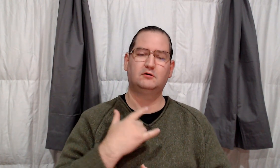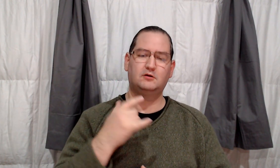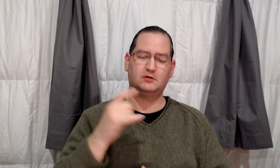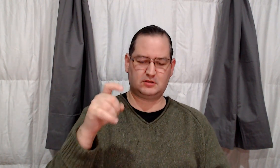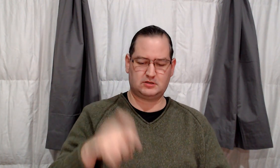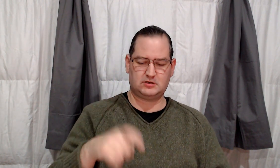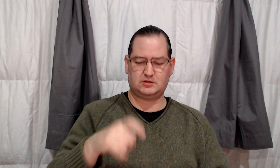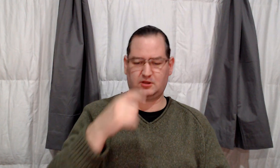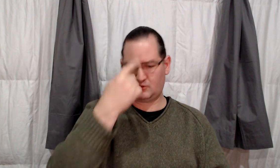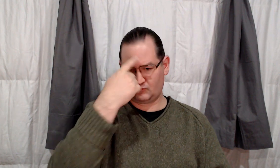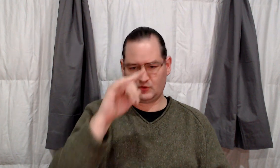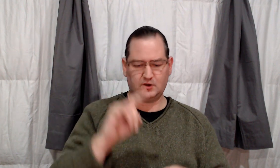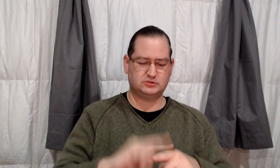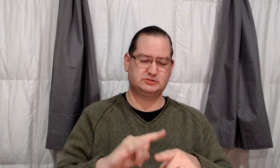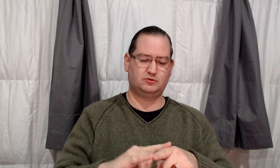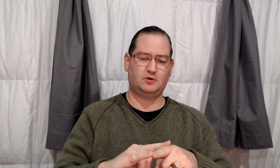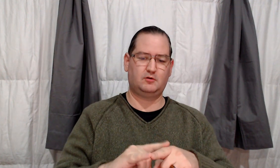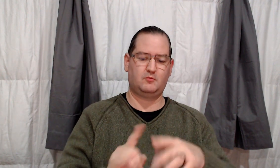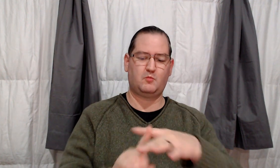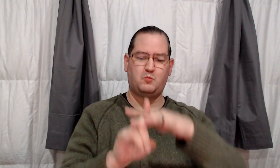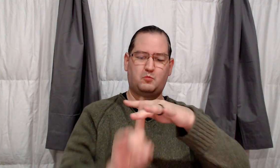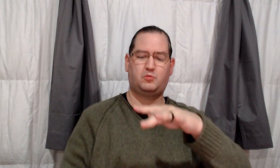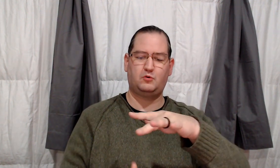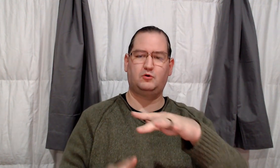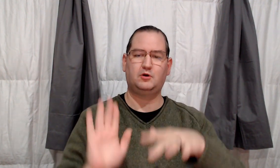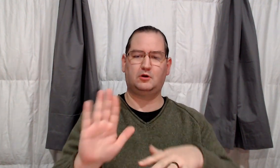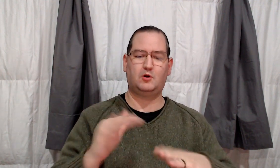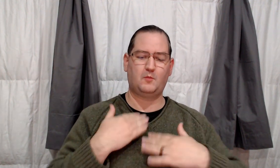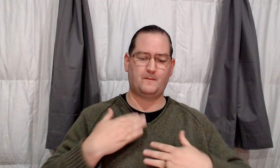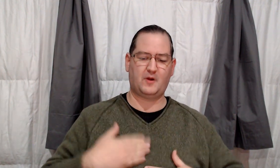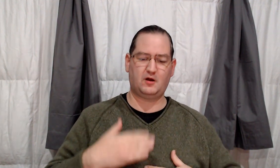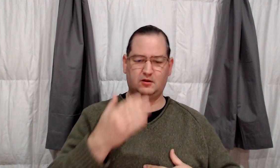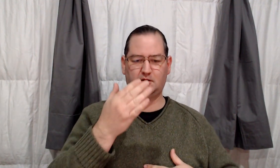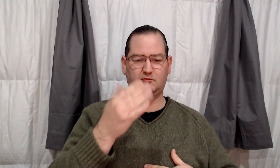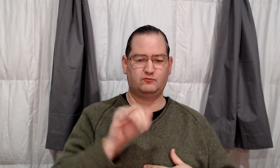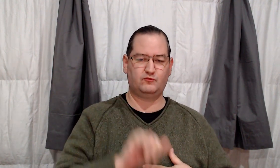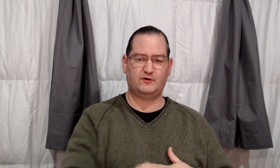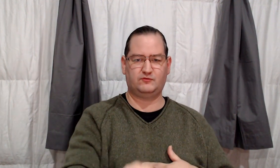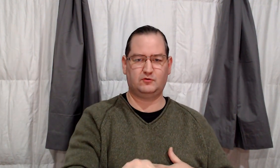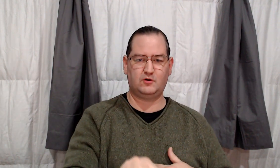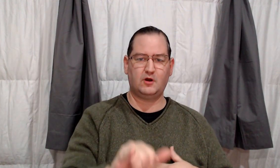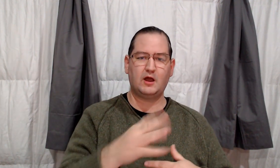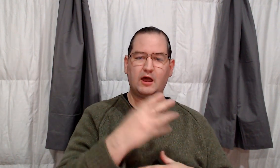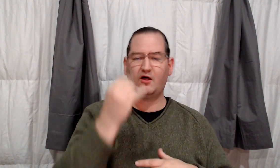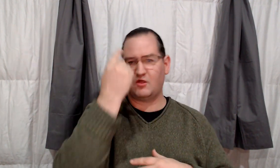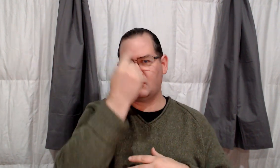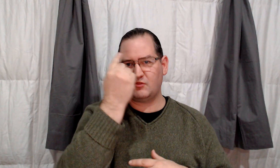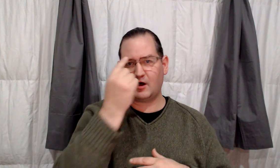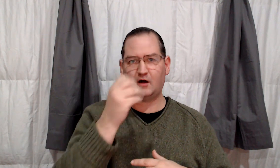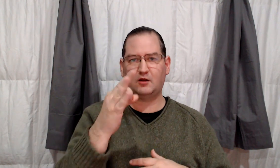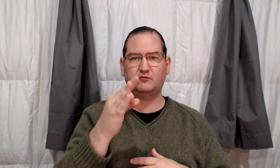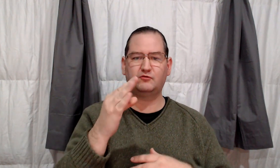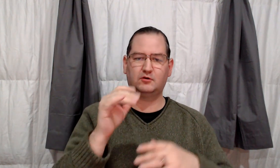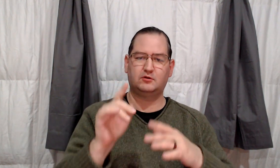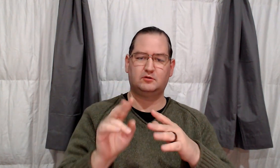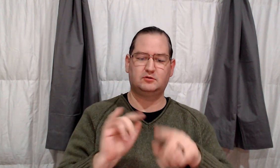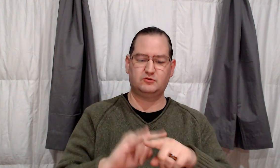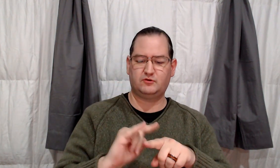forever. And the thought of a cigarette will be wiped from your mind. And you will walk away from that habit